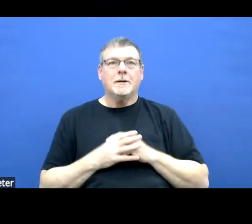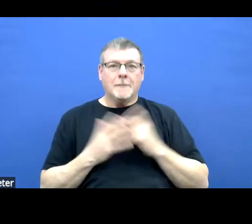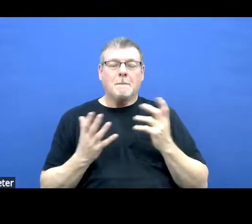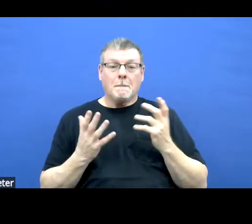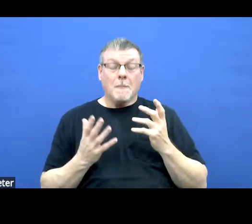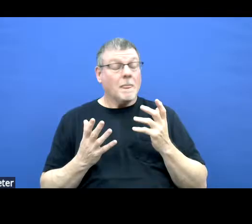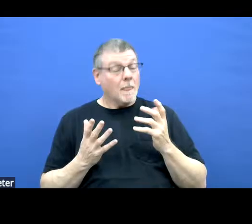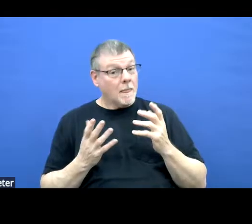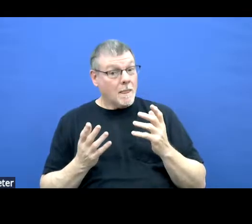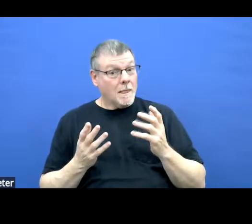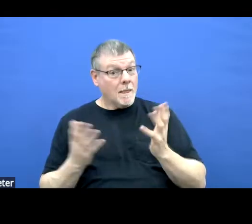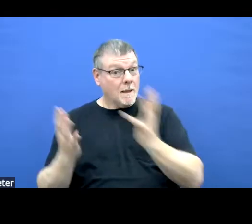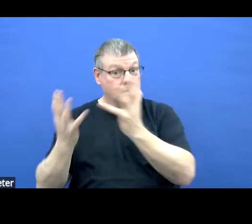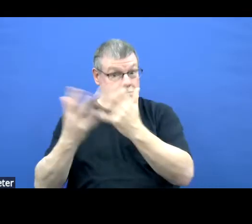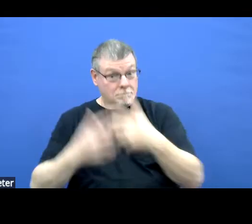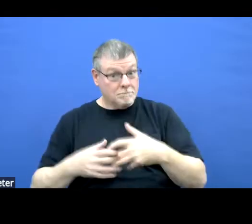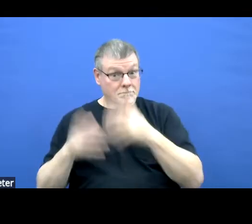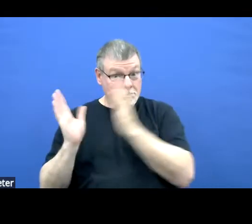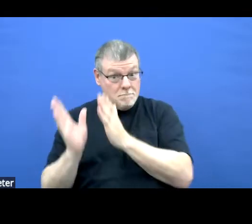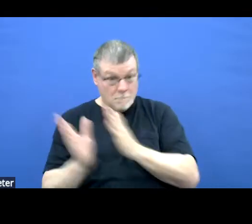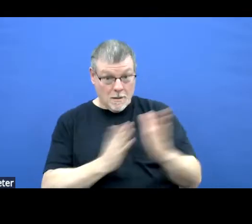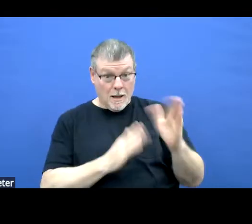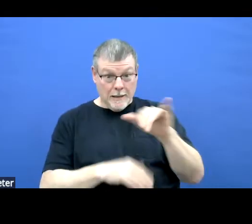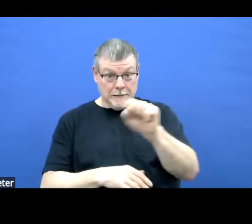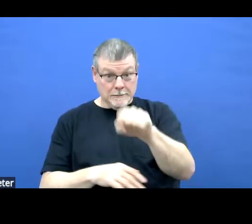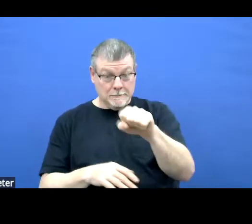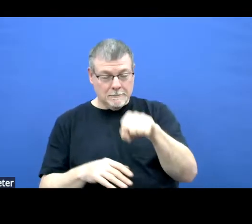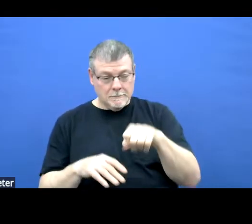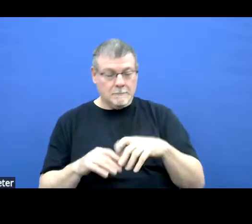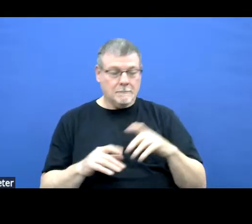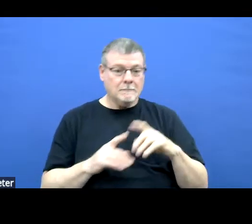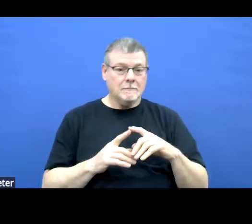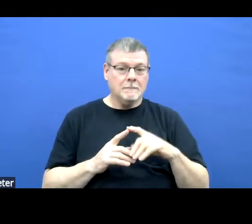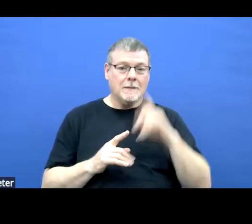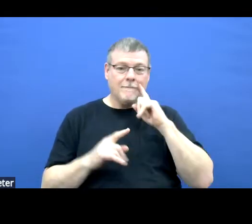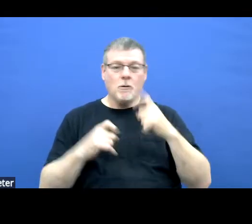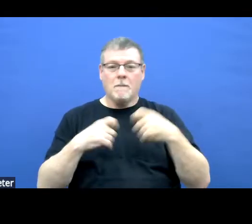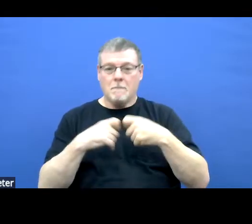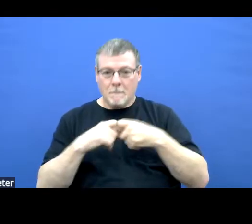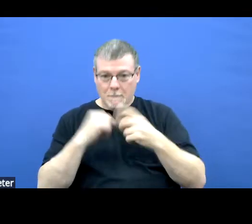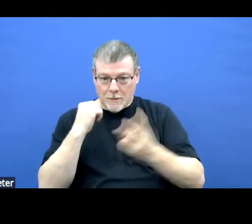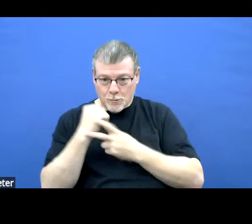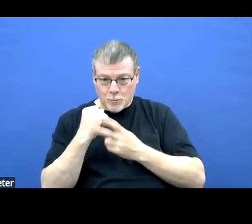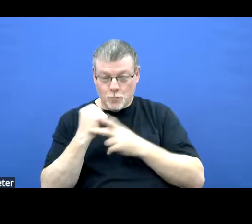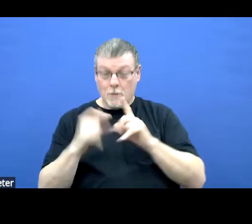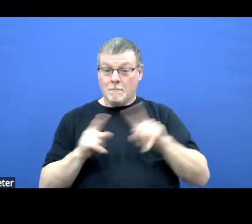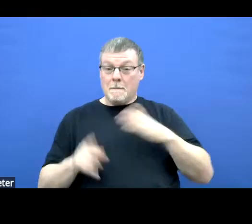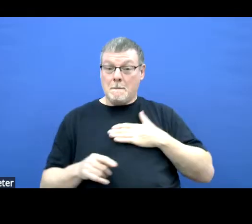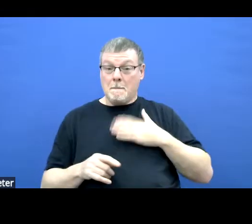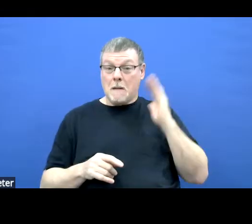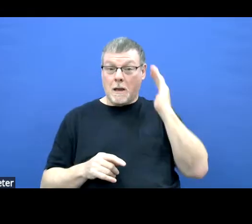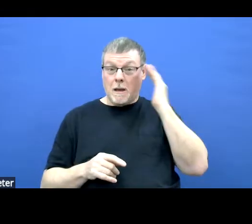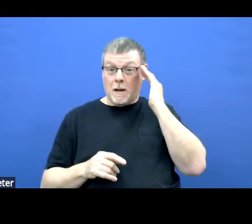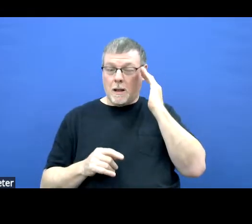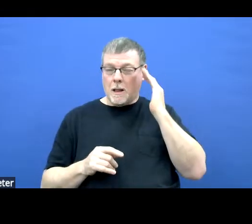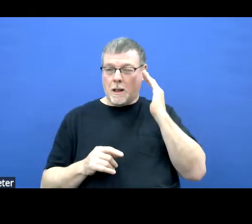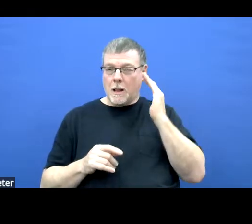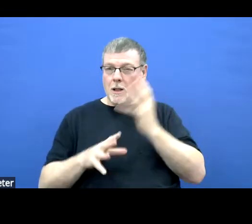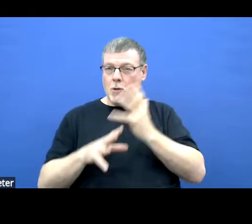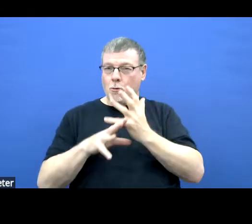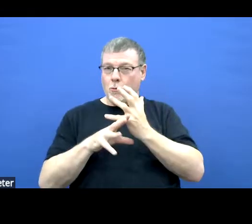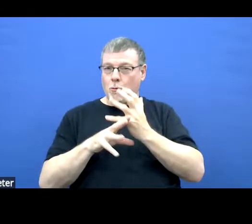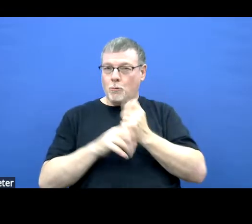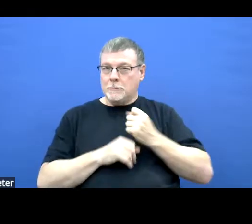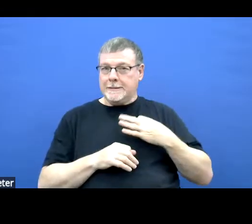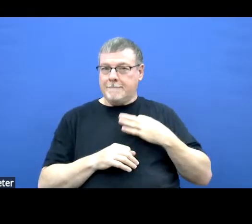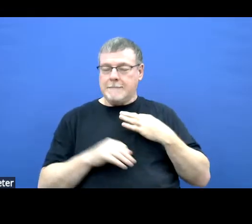they are putting together the plans for for battery storage, but to my knowledge, we have not received an application as of